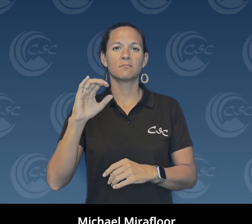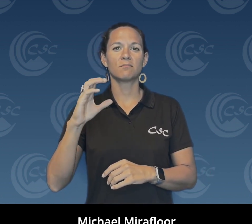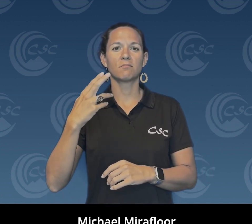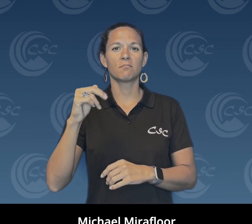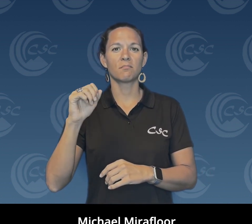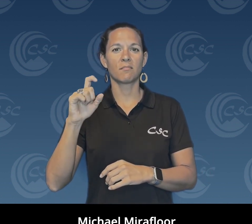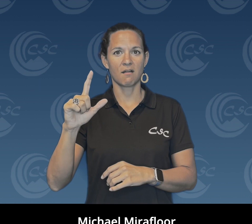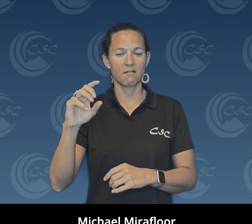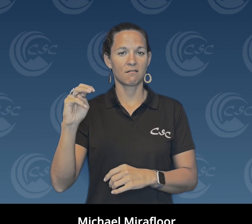Michael Miraflor